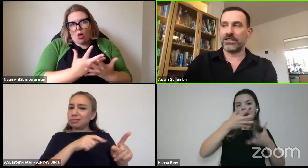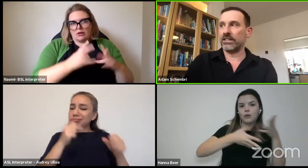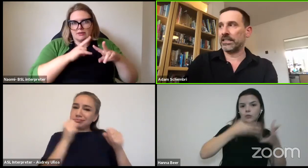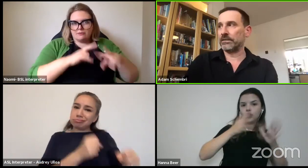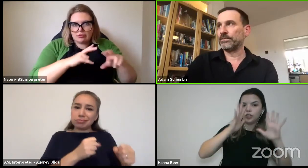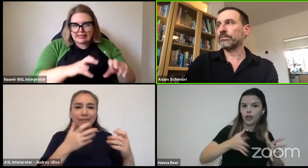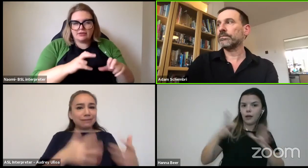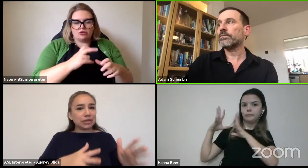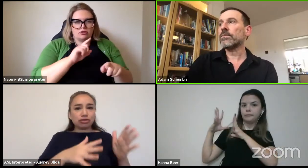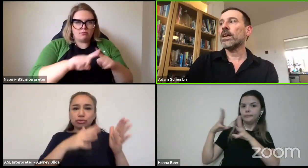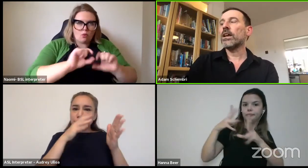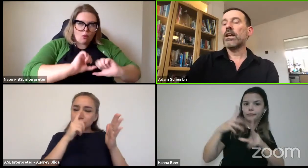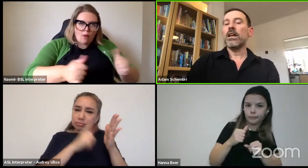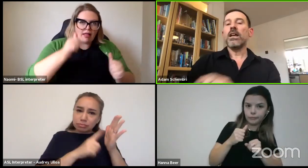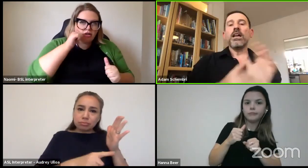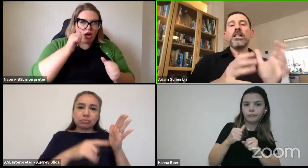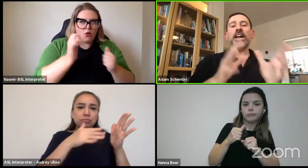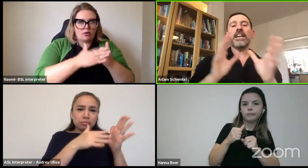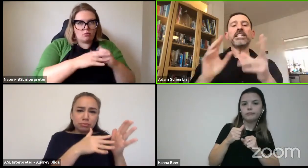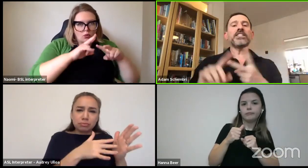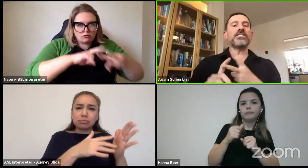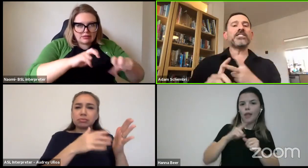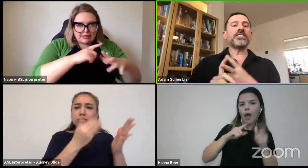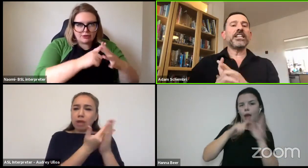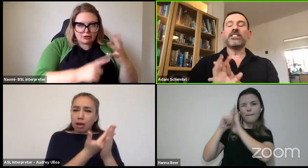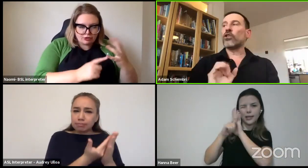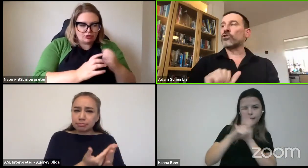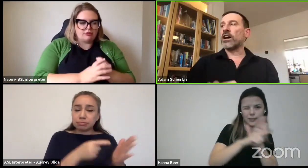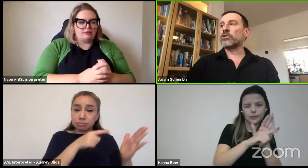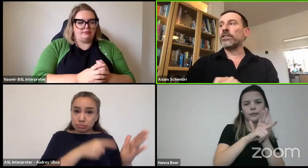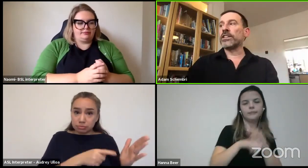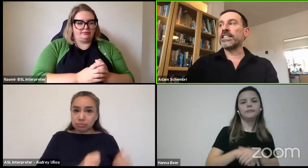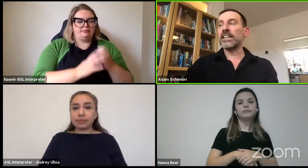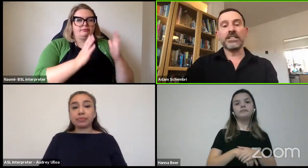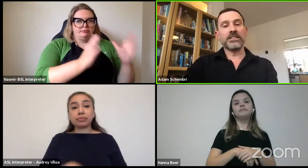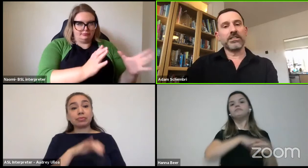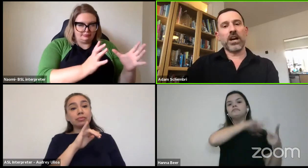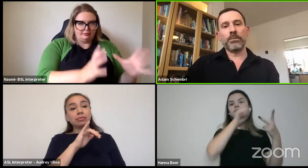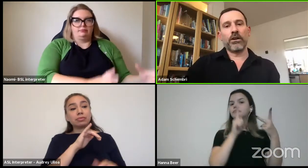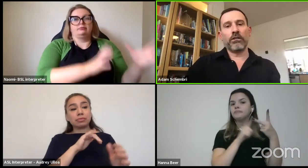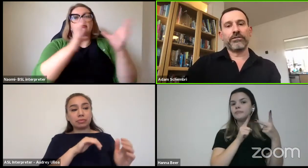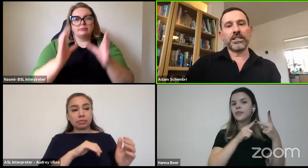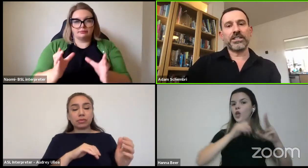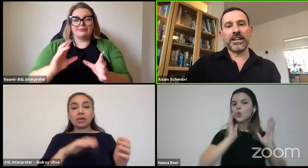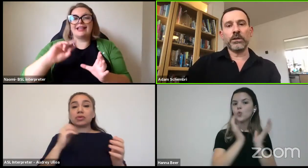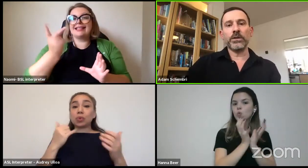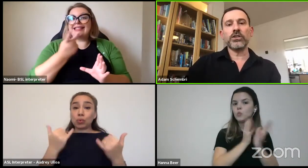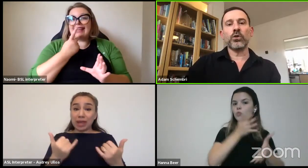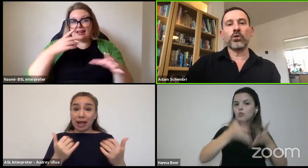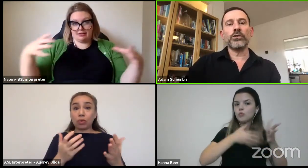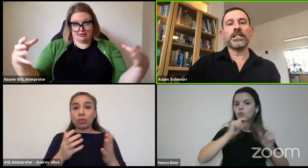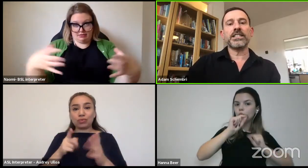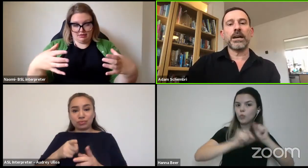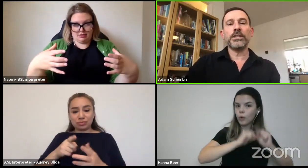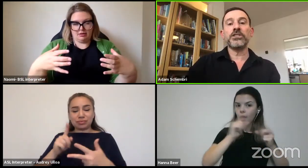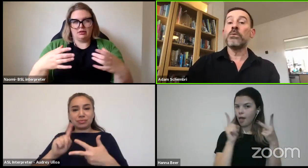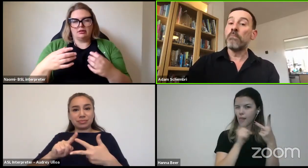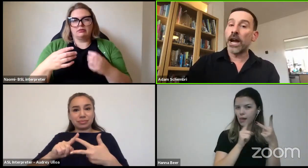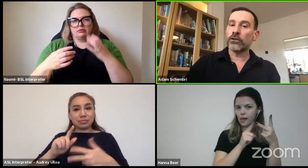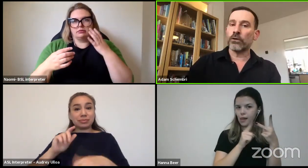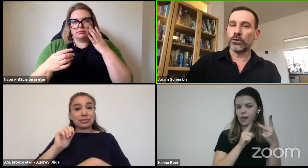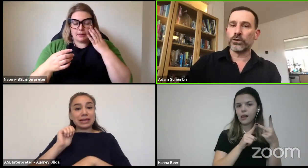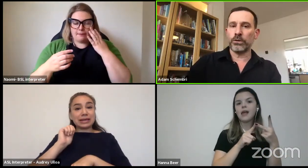well studied. They exist in contrast with a second type of sign language called